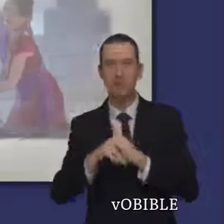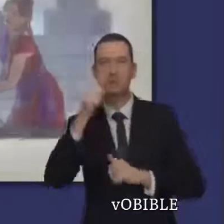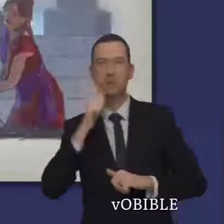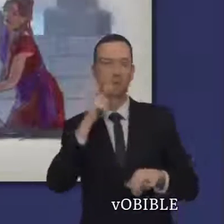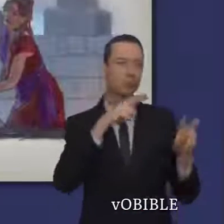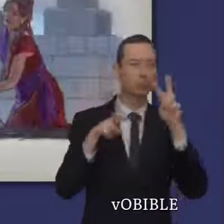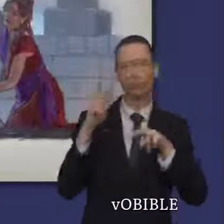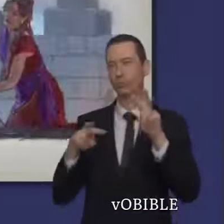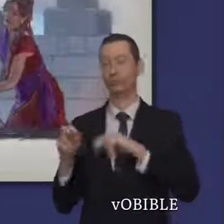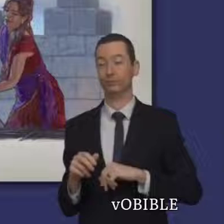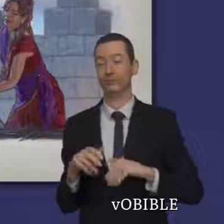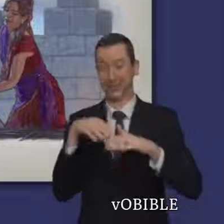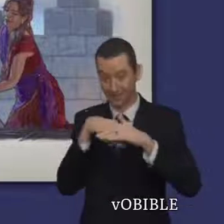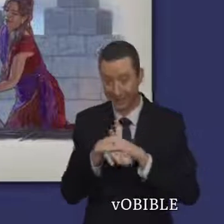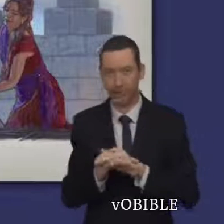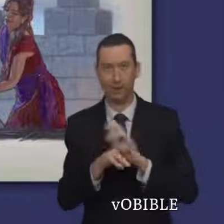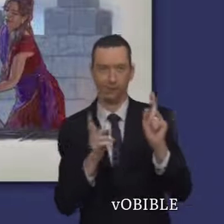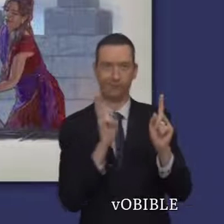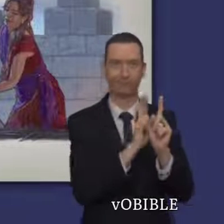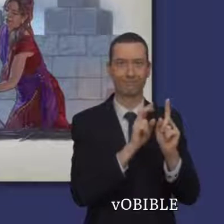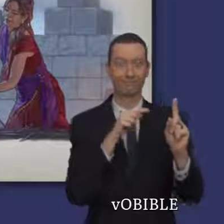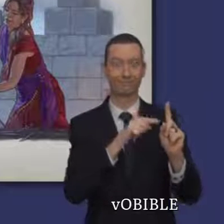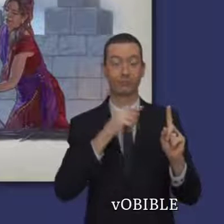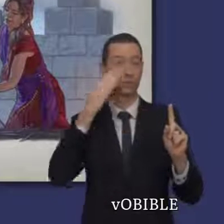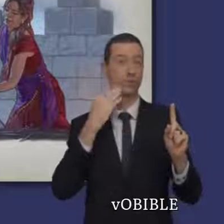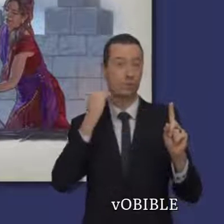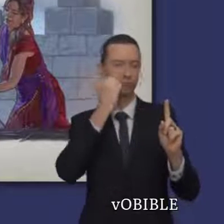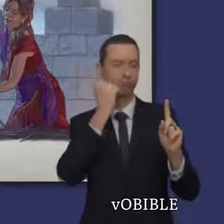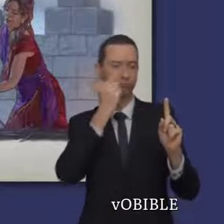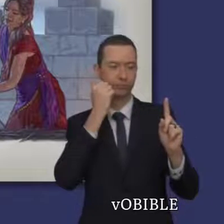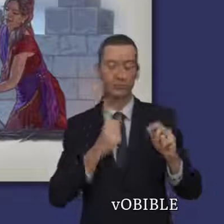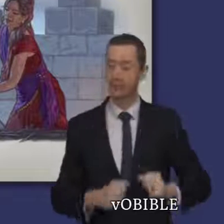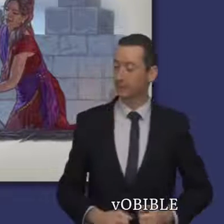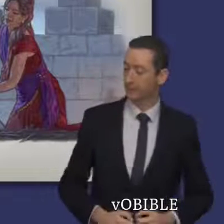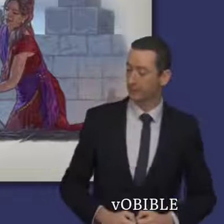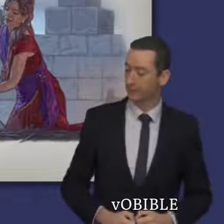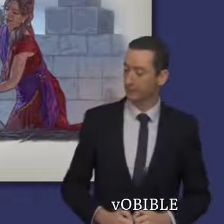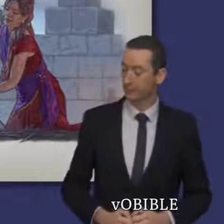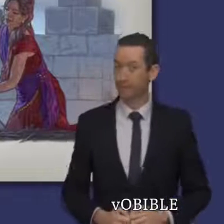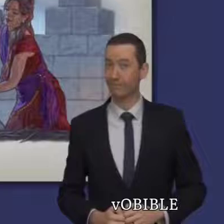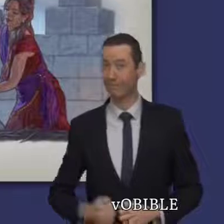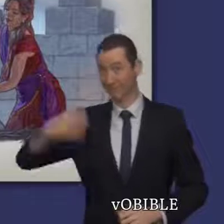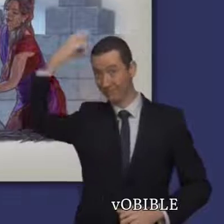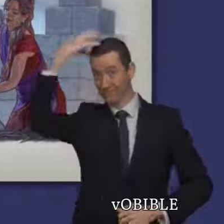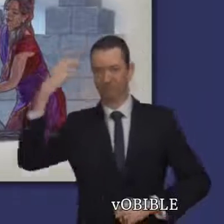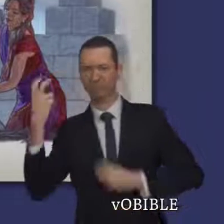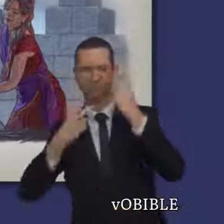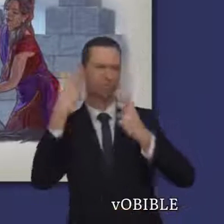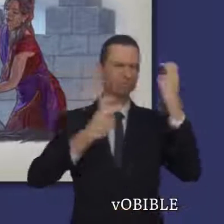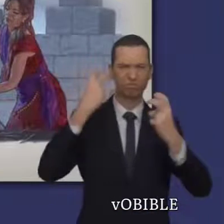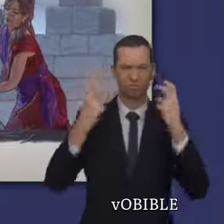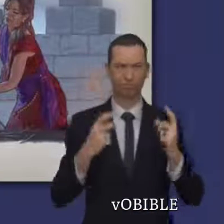The spies go to the home of Rahab, a prostitute. Moved by faith in Jehovah, she hides the